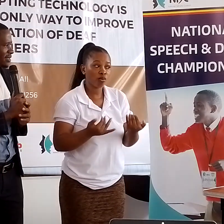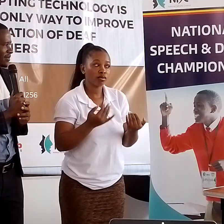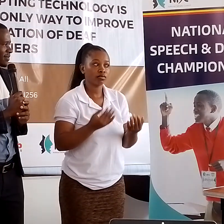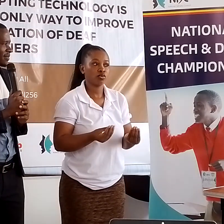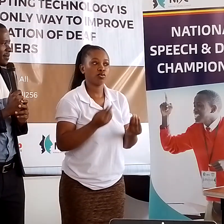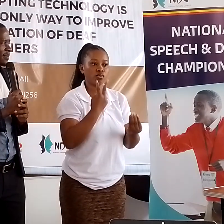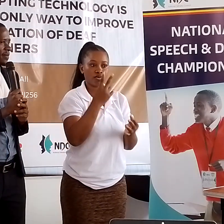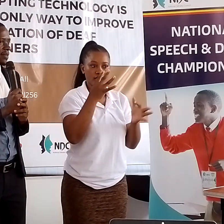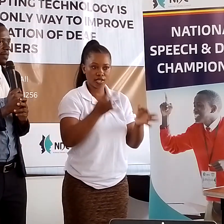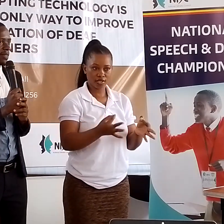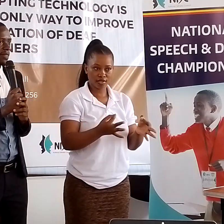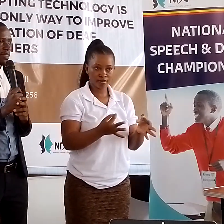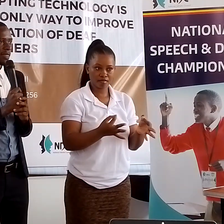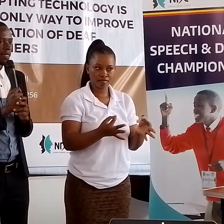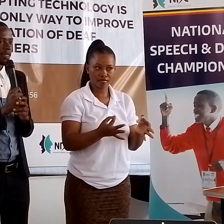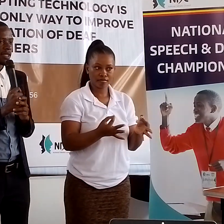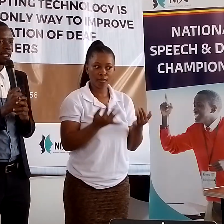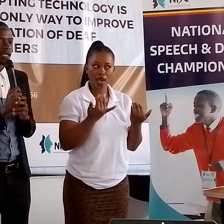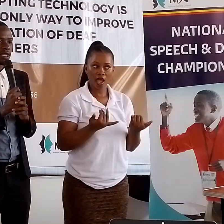things.